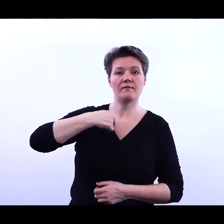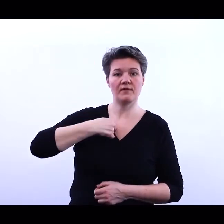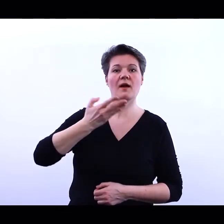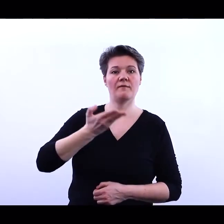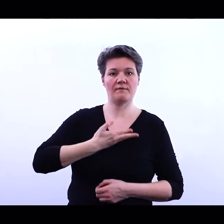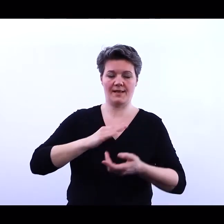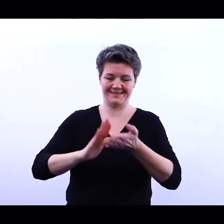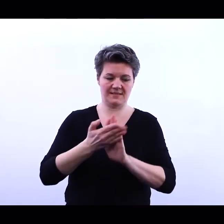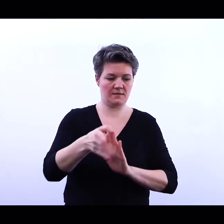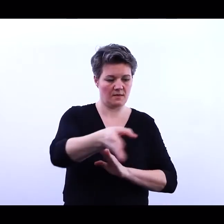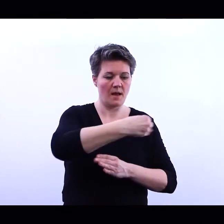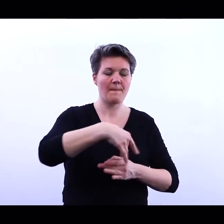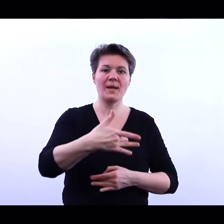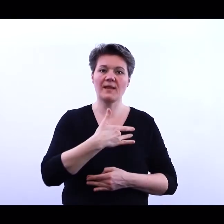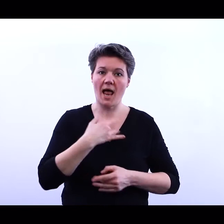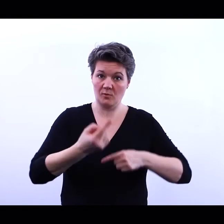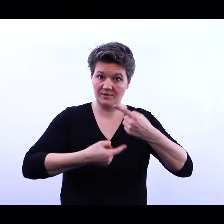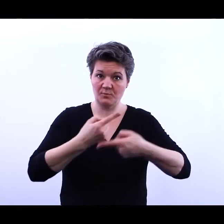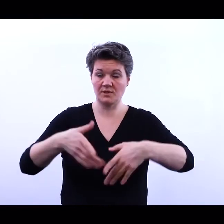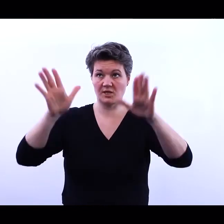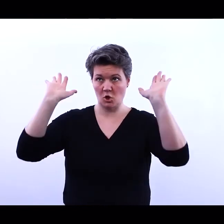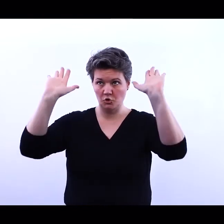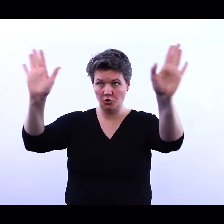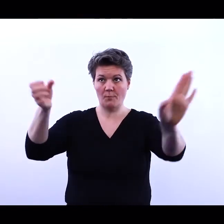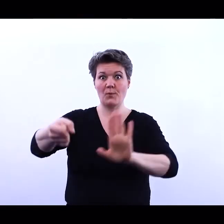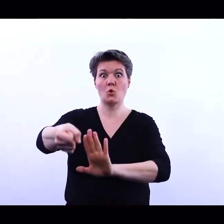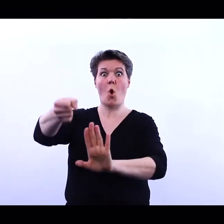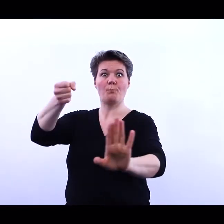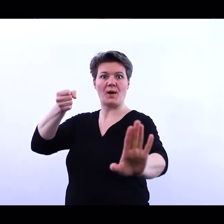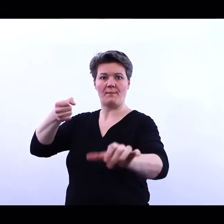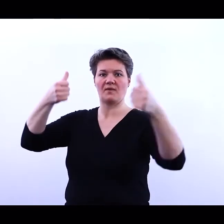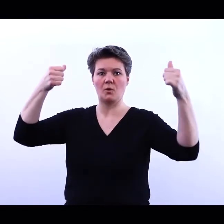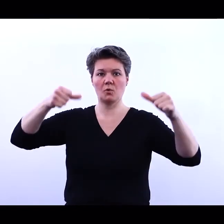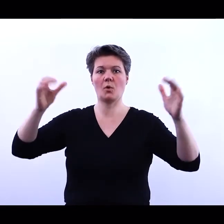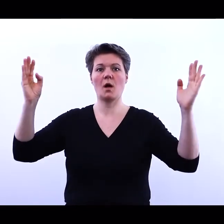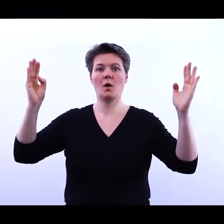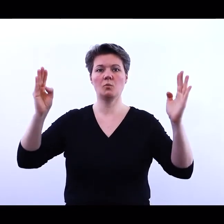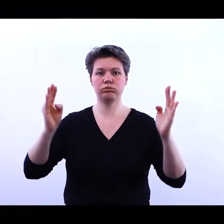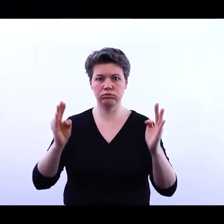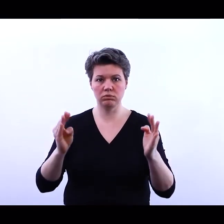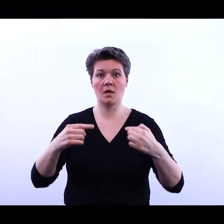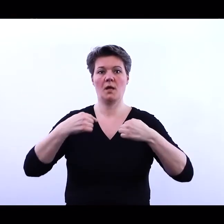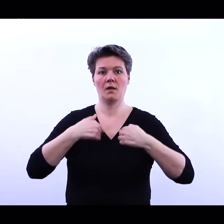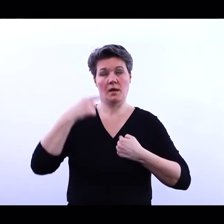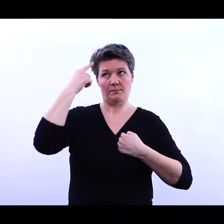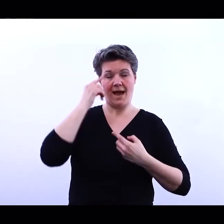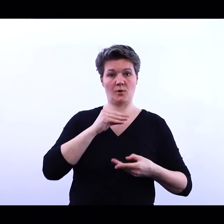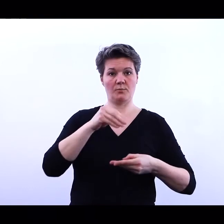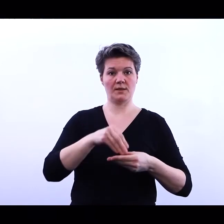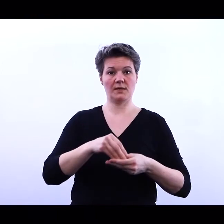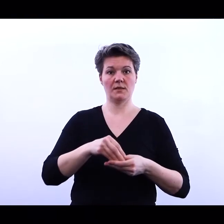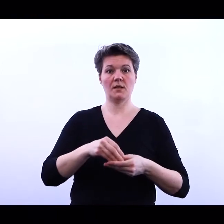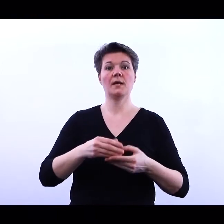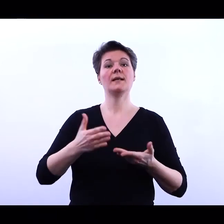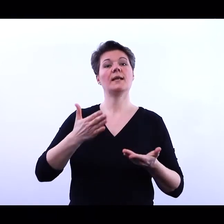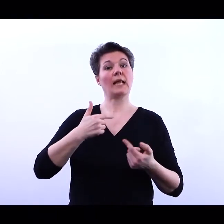community members. Let's slow this down. It takes the pressure off you as the staff person, right? Because it's not your request